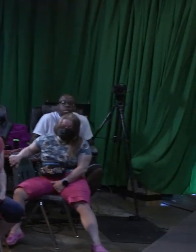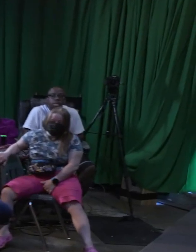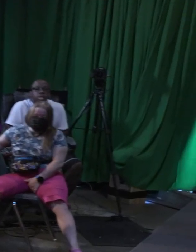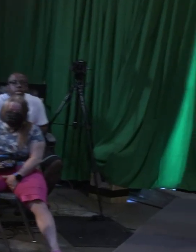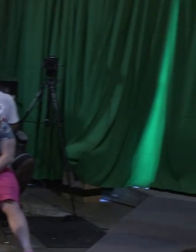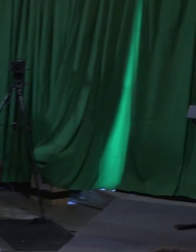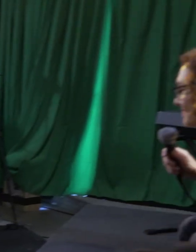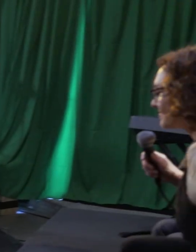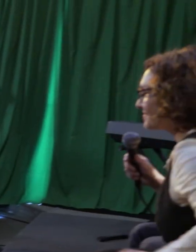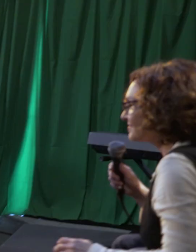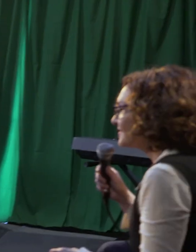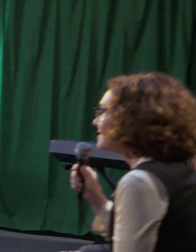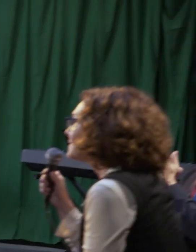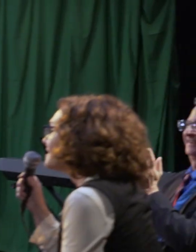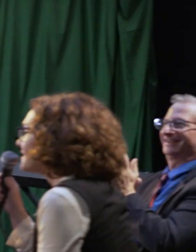Shanice, darling.